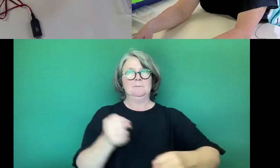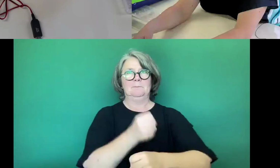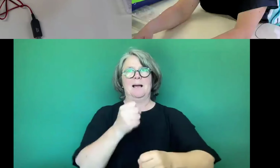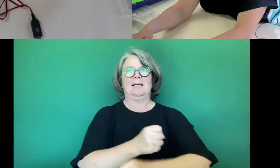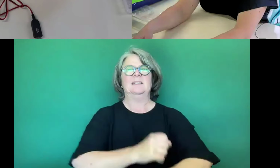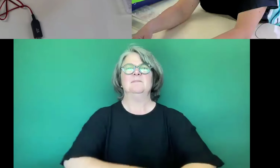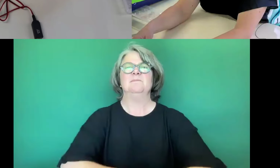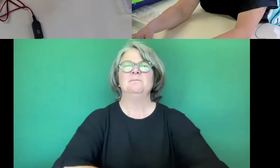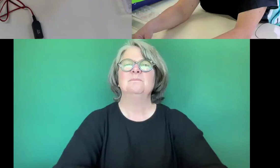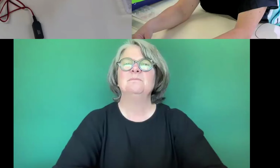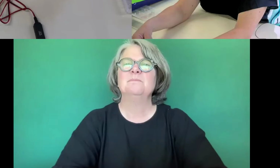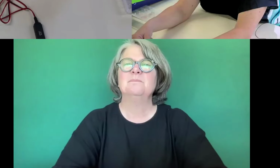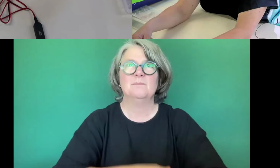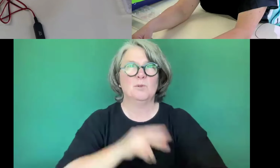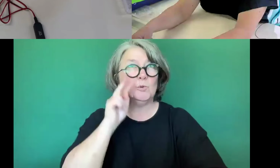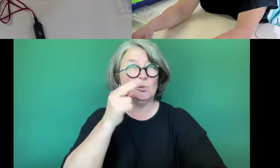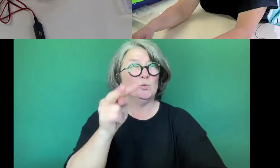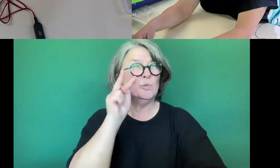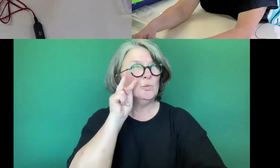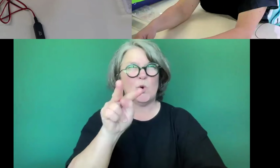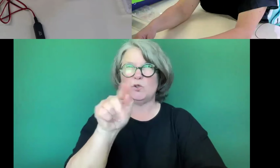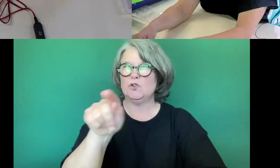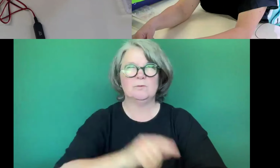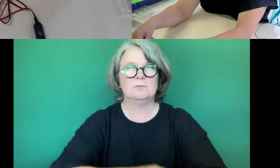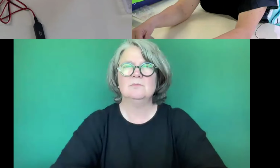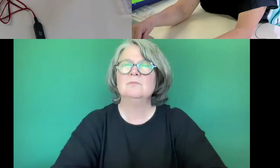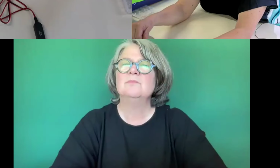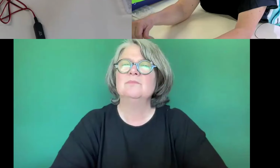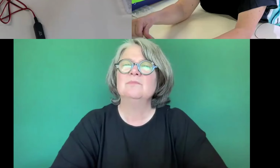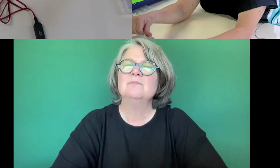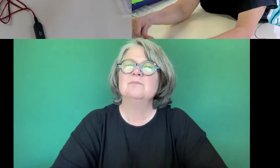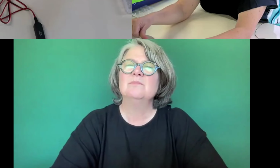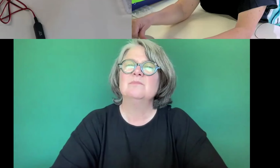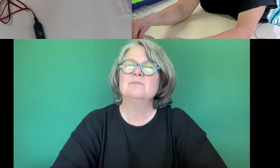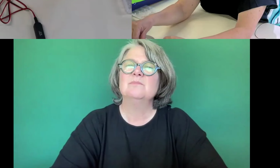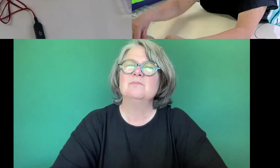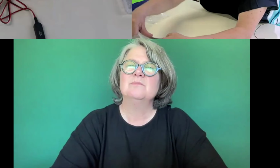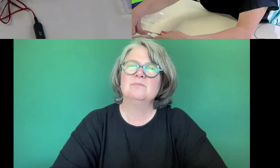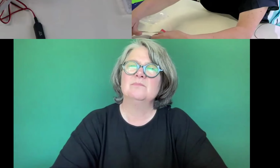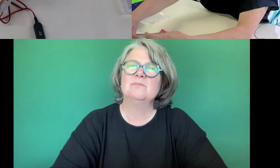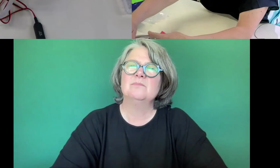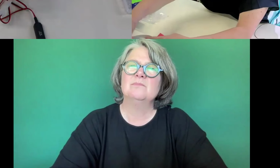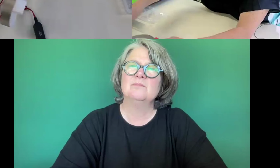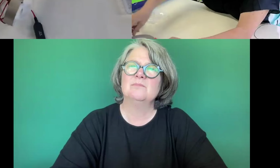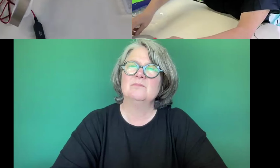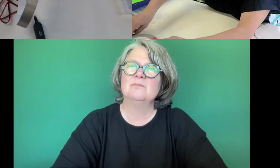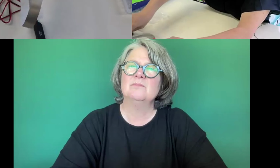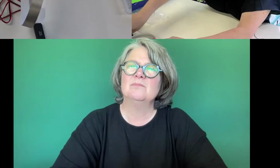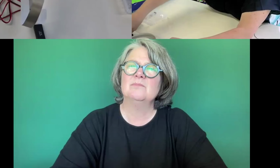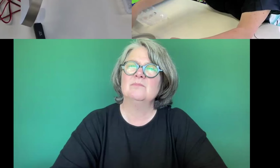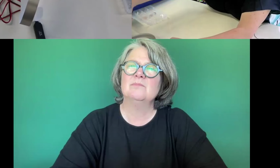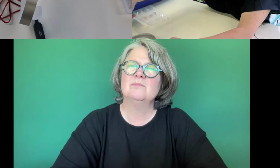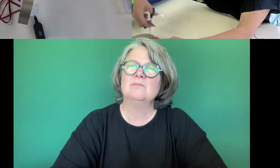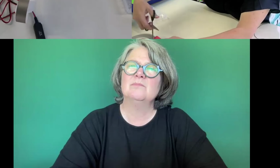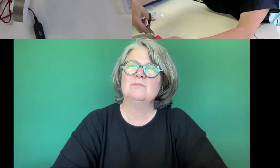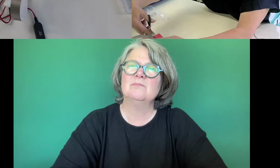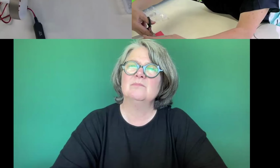we run 2 strips of conductive tape. I mean, you've potentially seen what they look like.